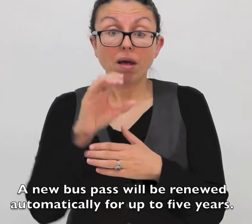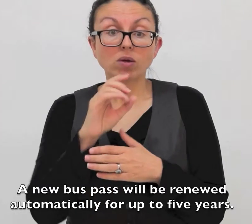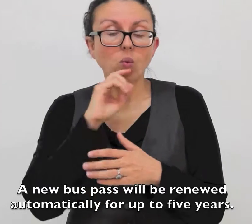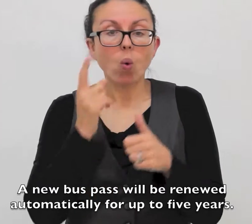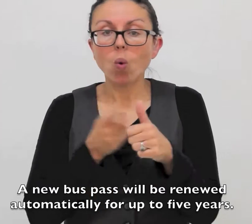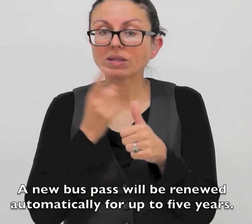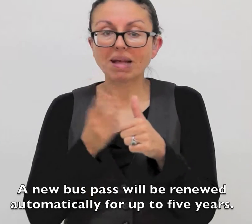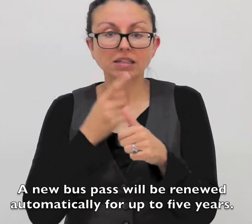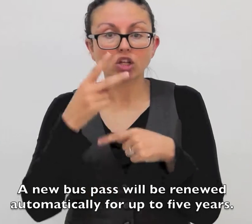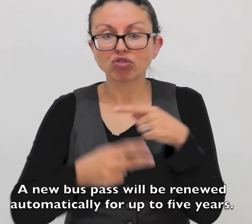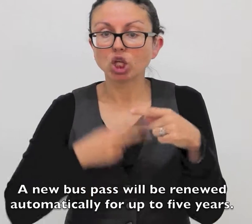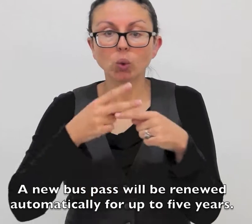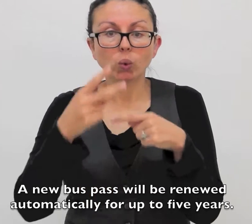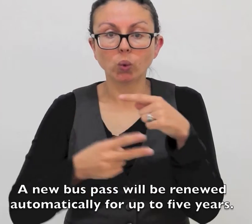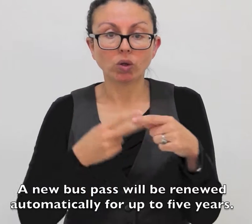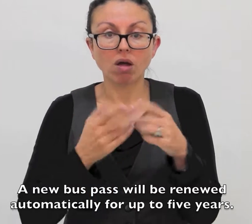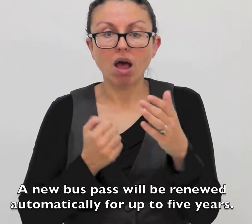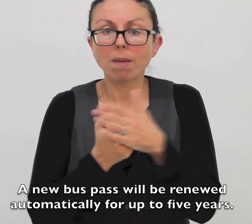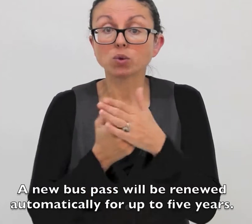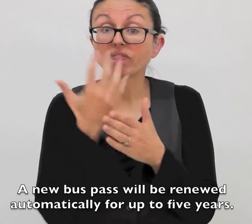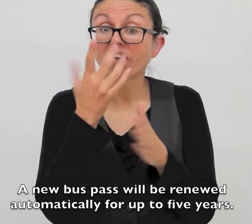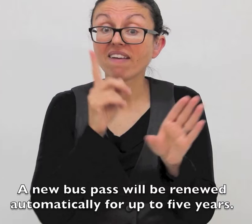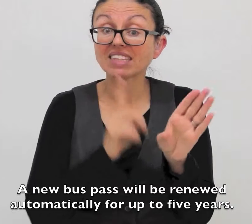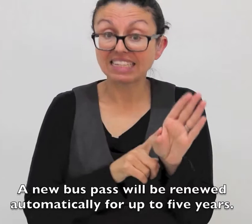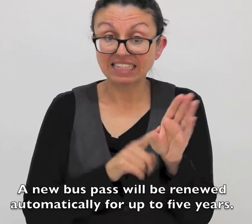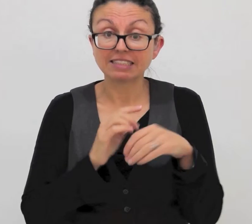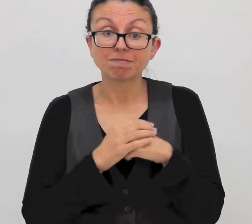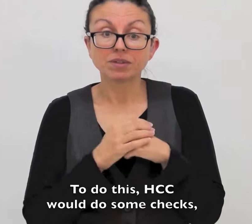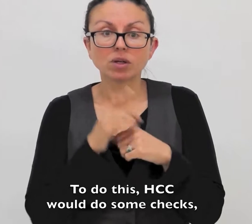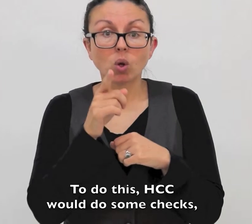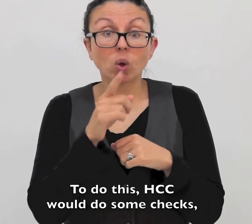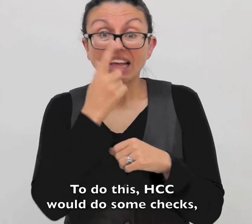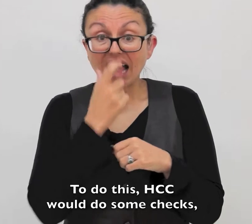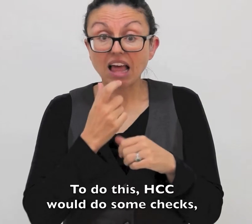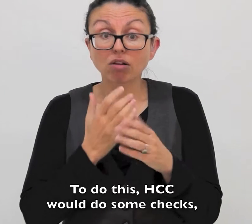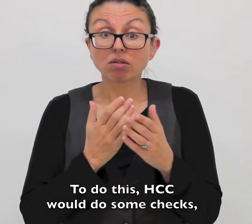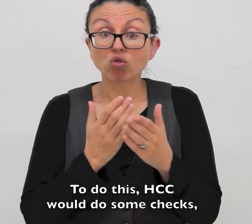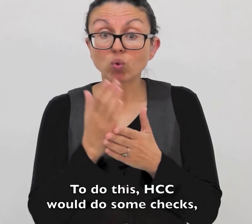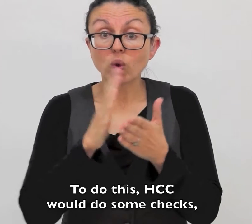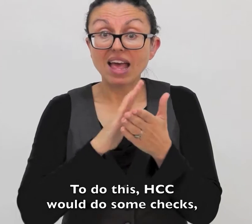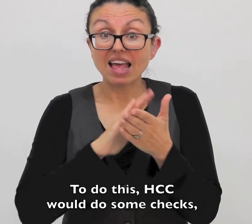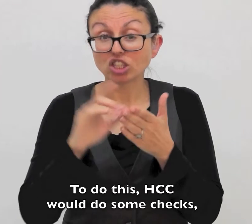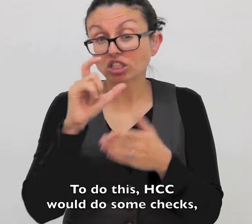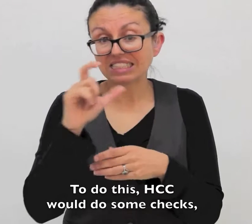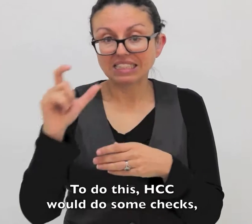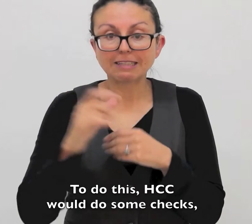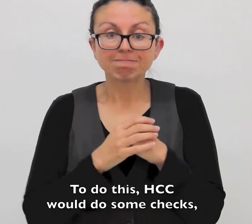A new bus pass will be renewed automatically for up to 5 years. To do this,